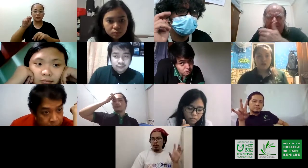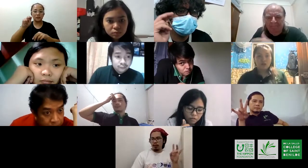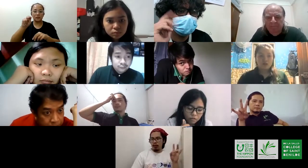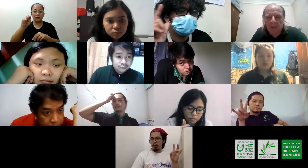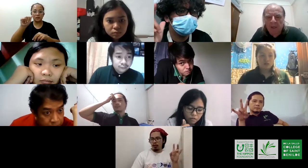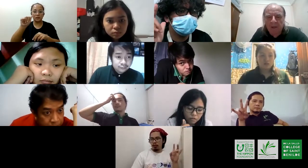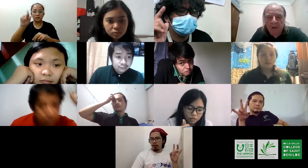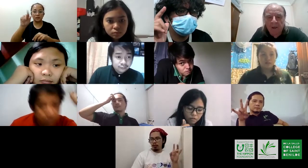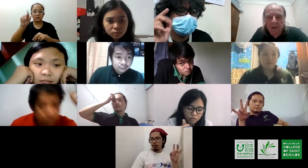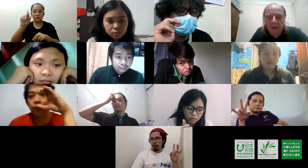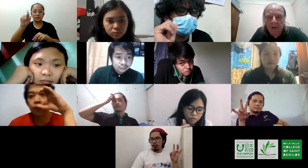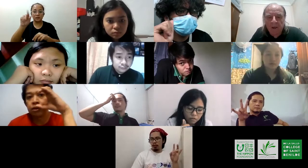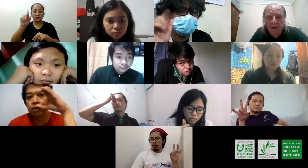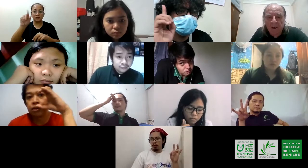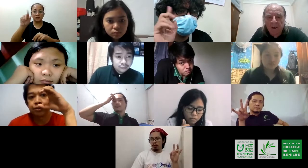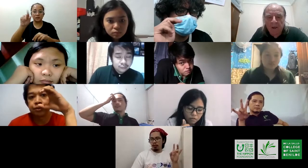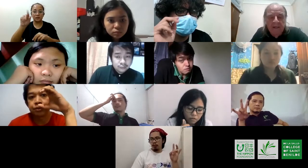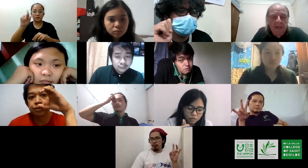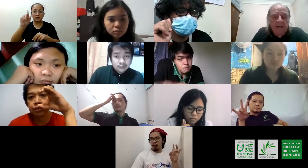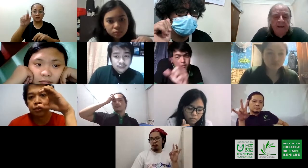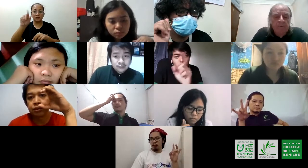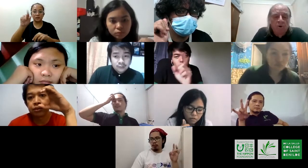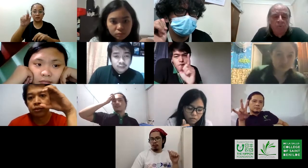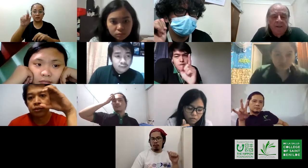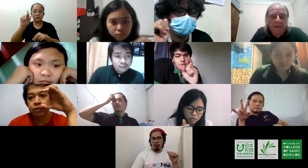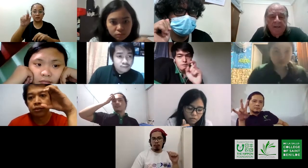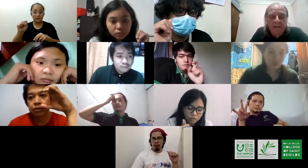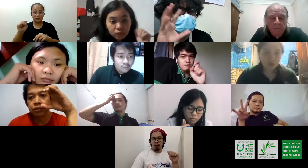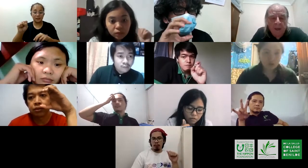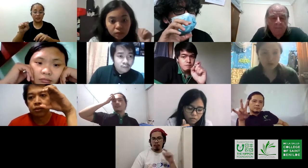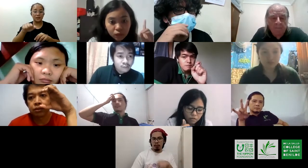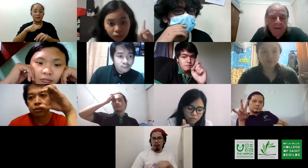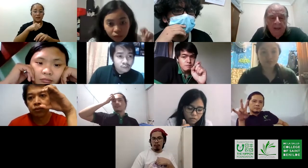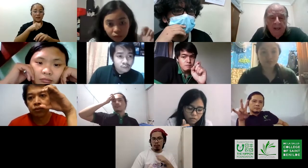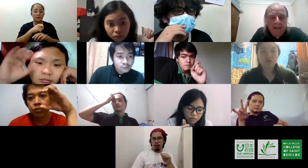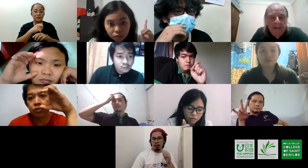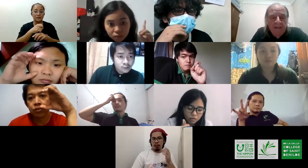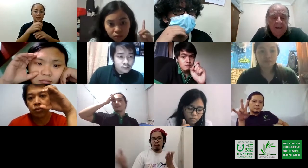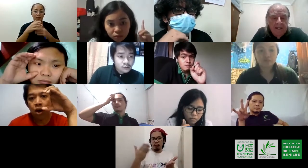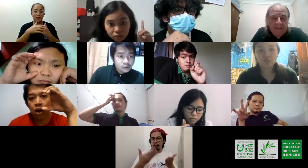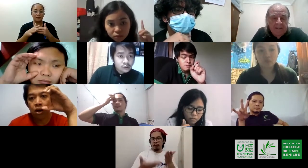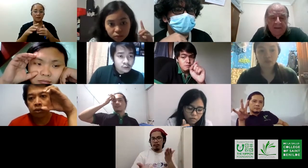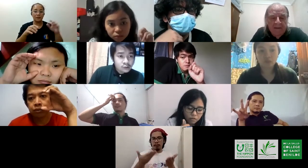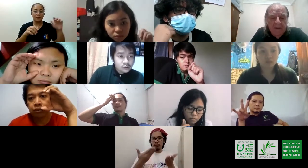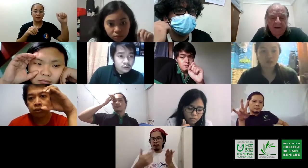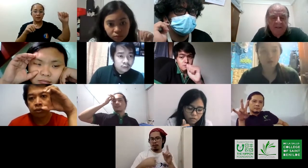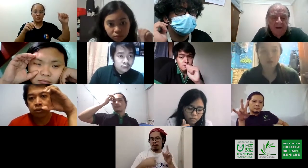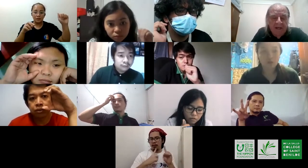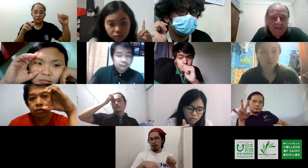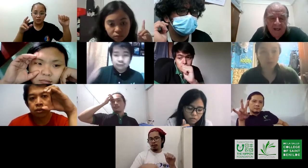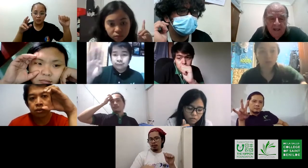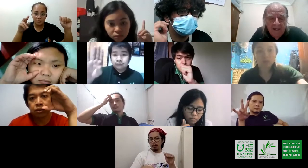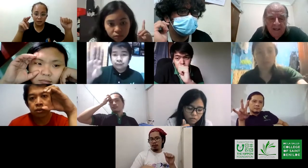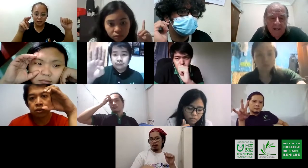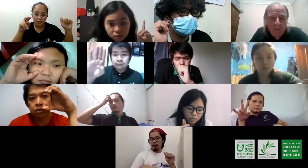in the US was established in A, Rome, Italy, B, Milan, Italy, C, Paris, France, D,